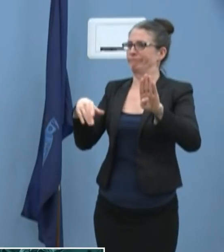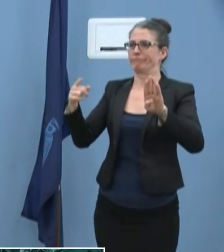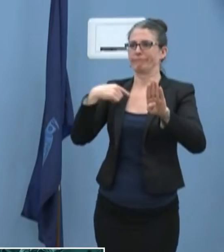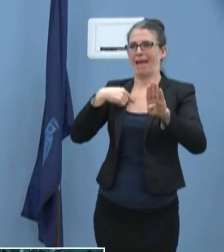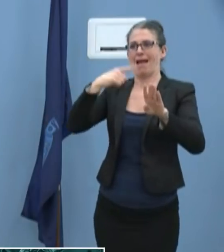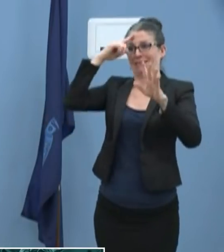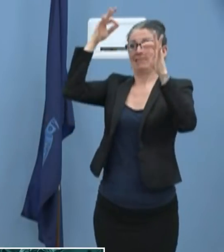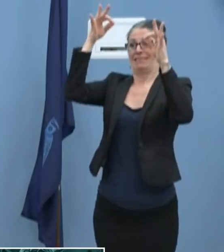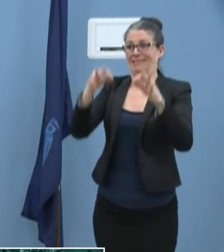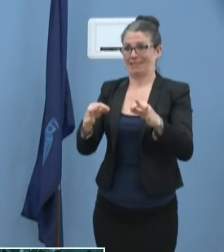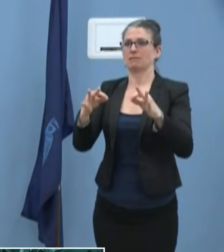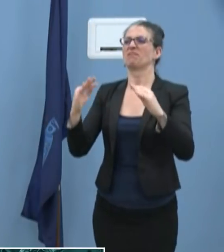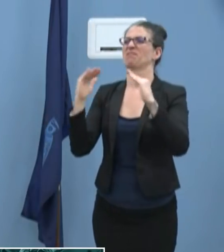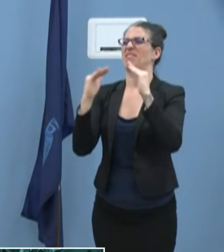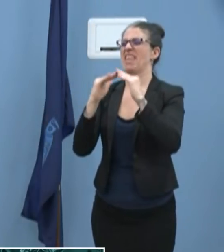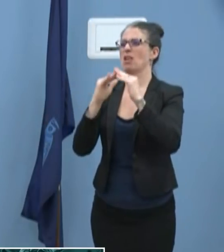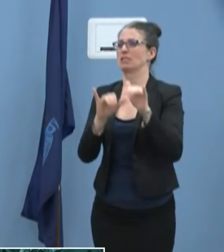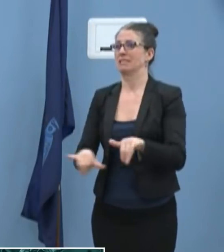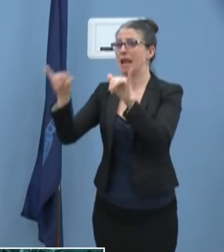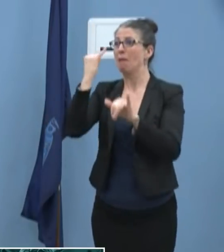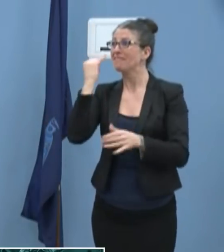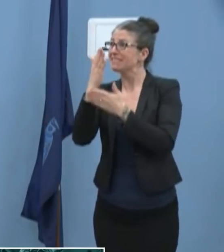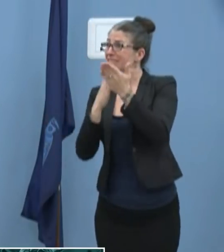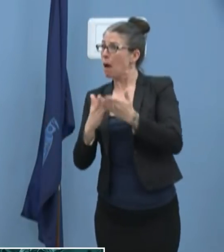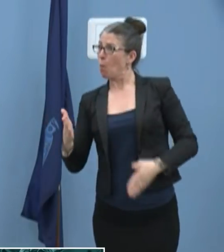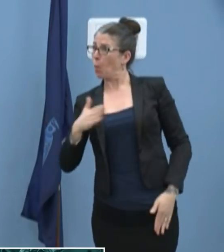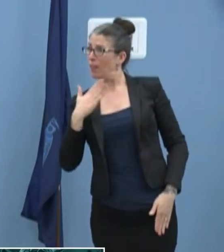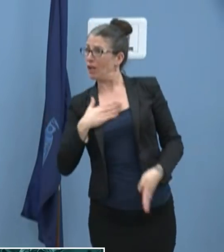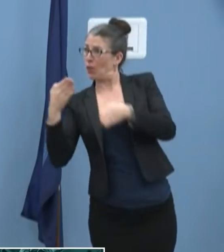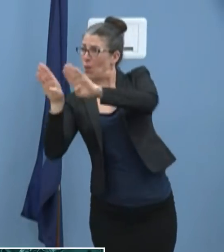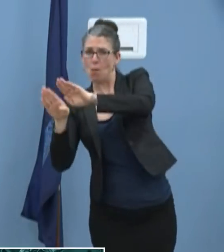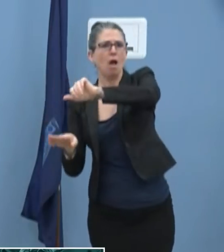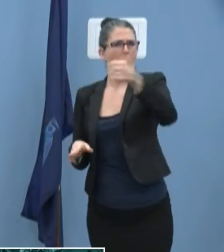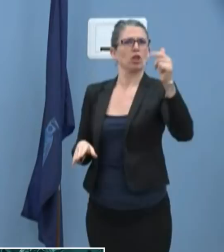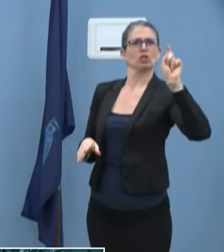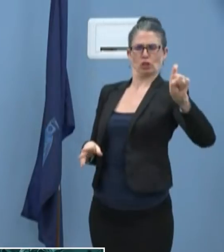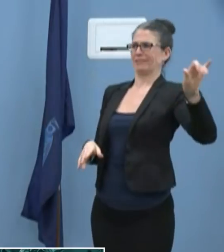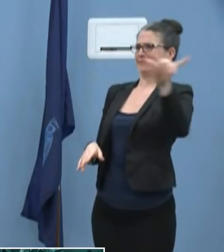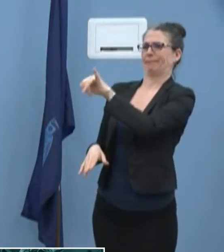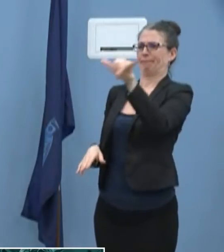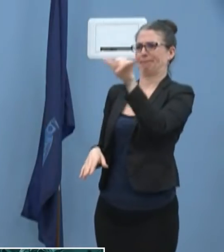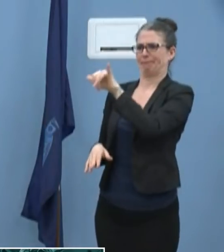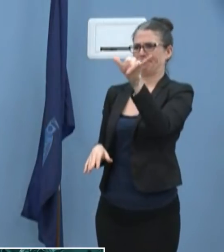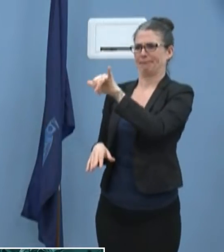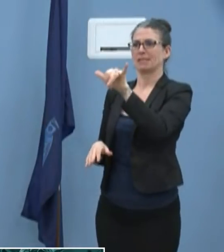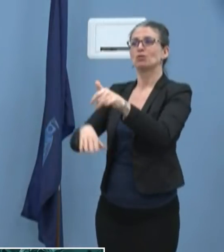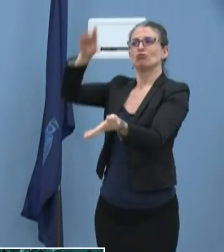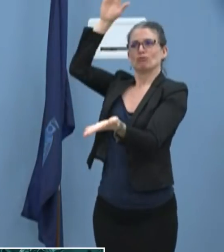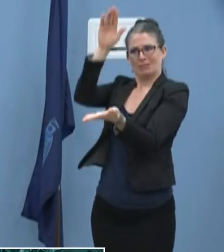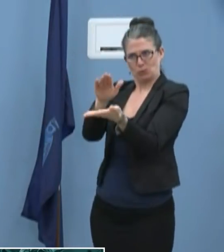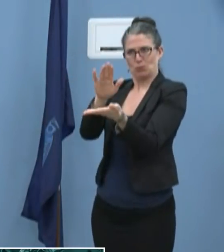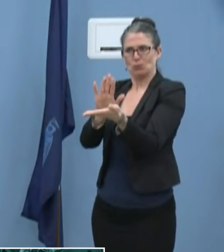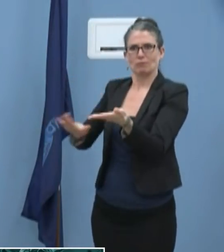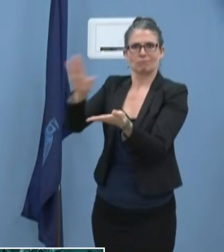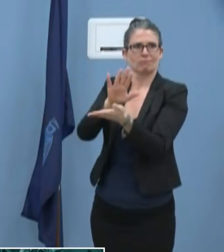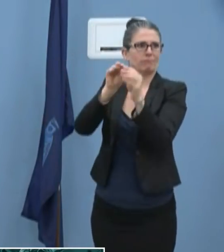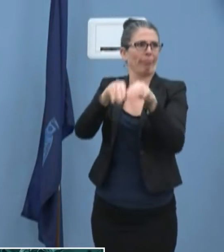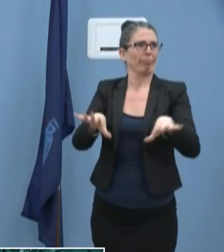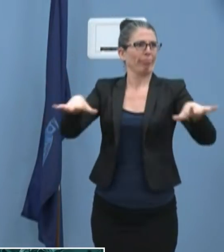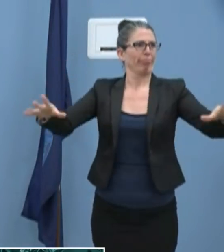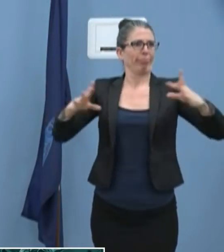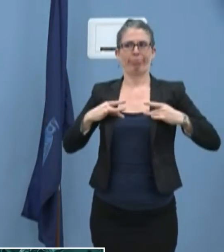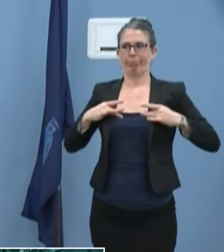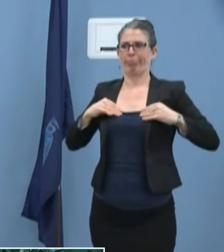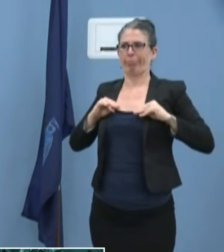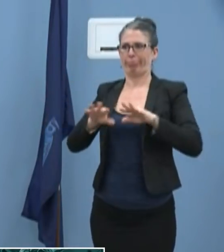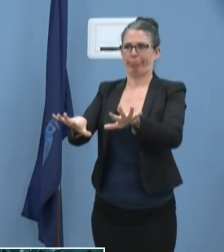on reducing gatherings and reducing the spread of the virus. You know, this includes, I know Troy Jackson's a bowler. I'm not